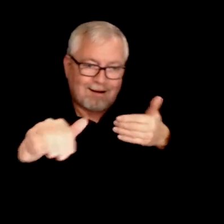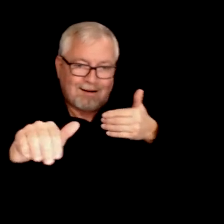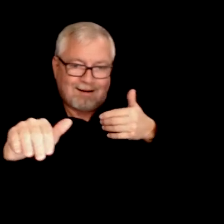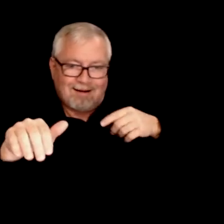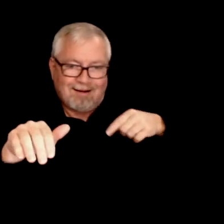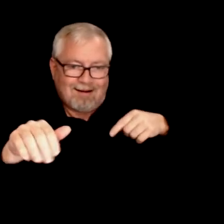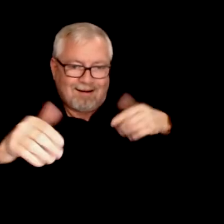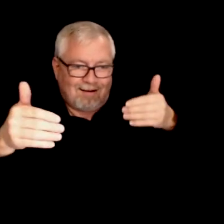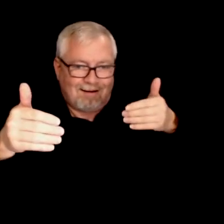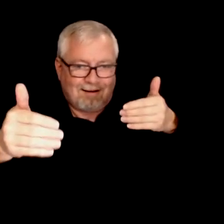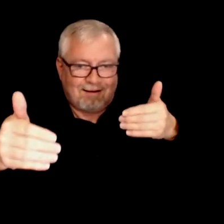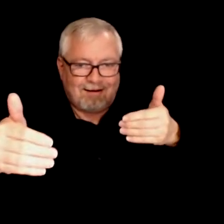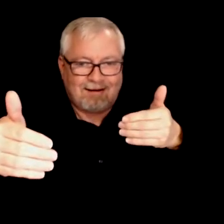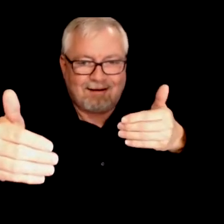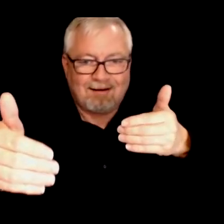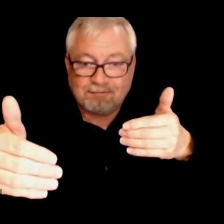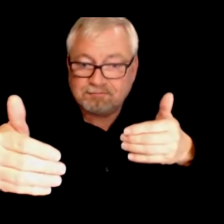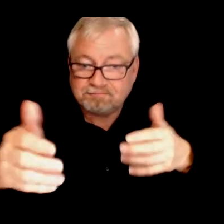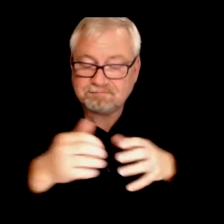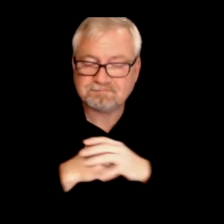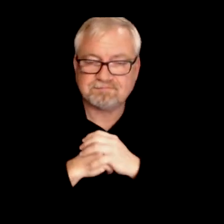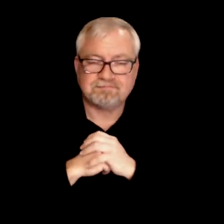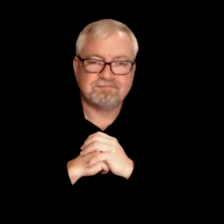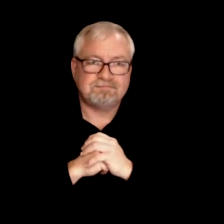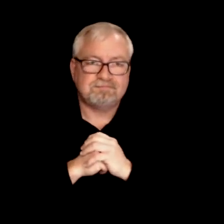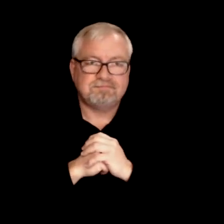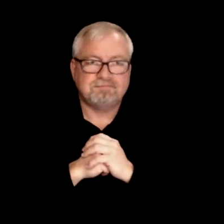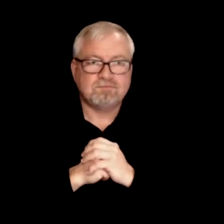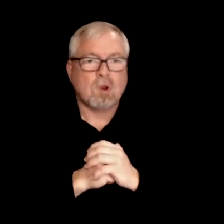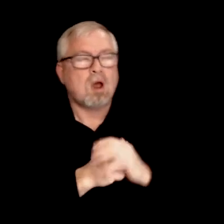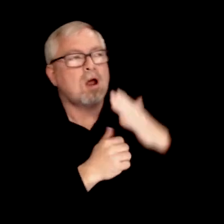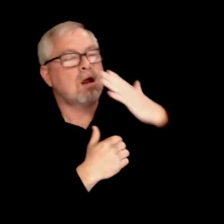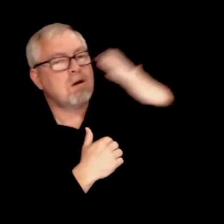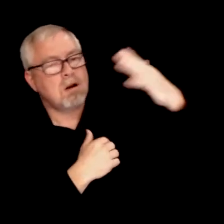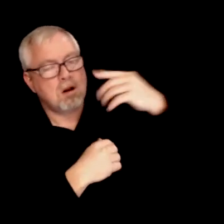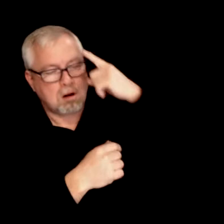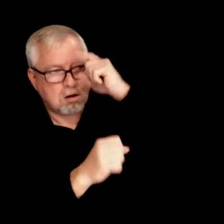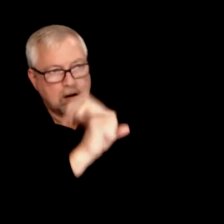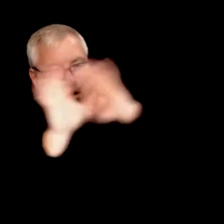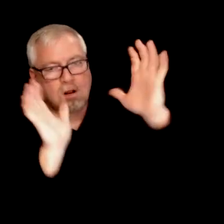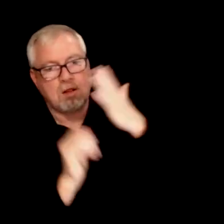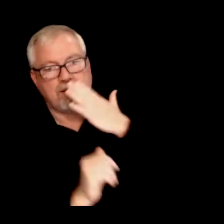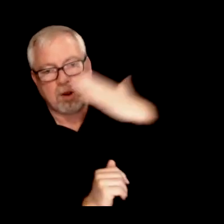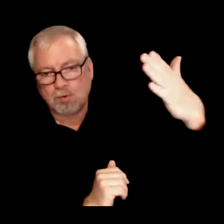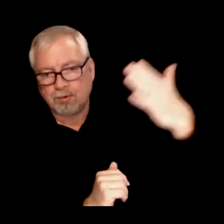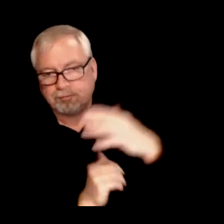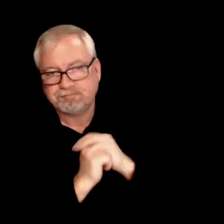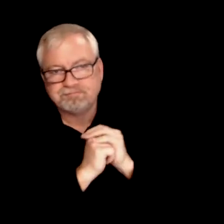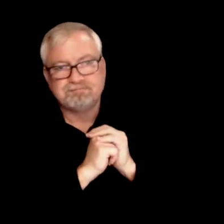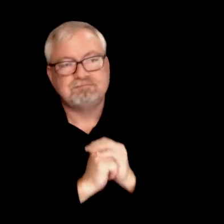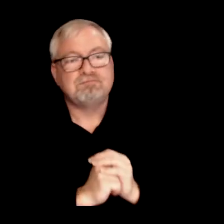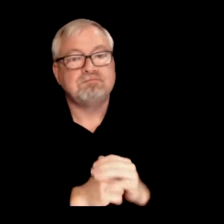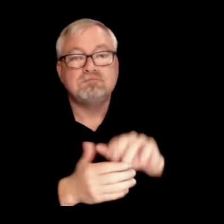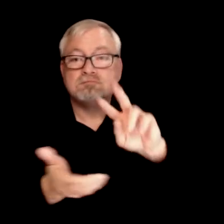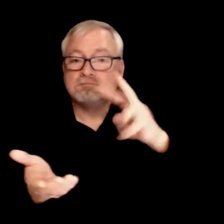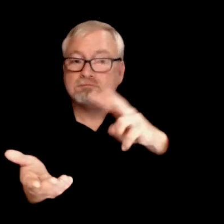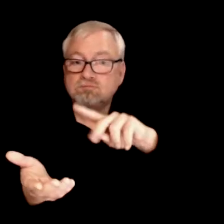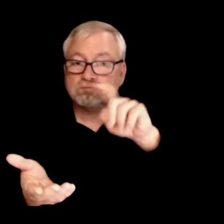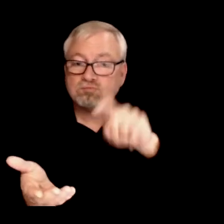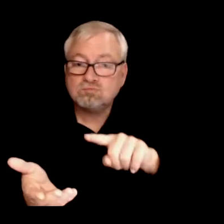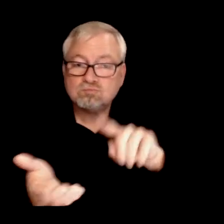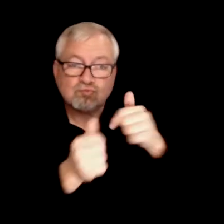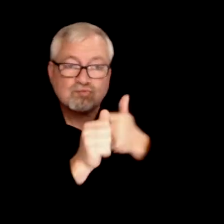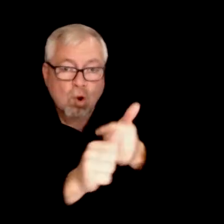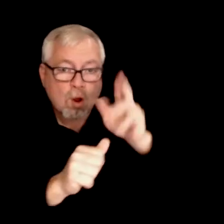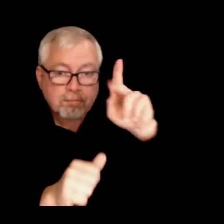Thank you. That's really helpful. And then I apologize. Just a quick follow-up on the 4